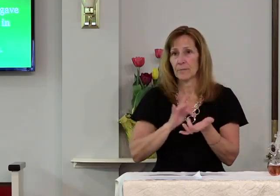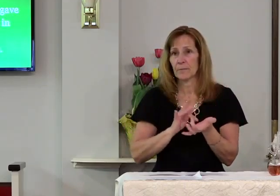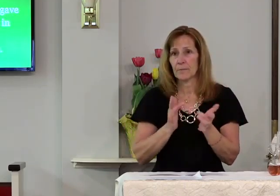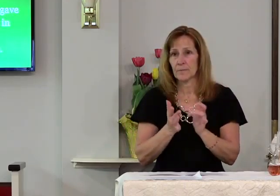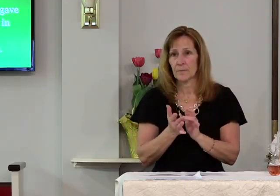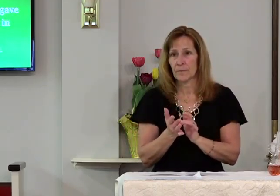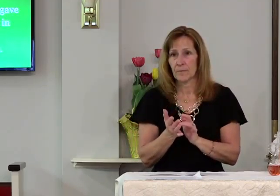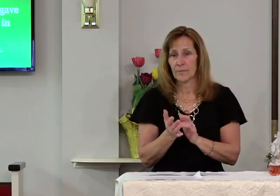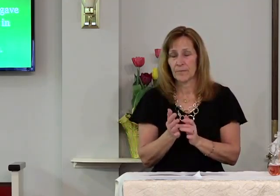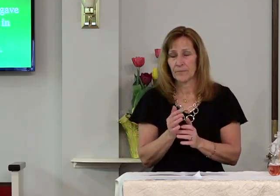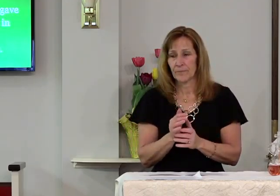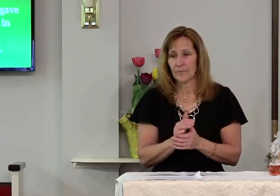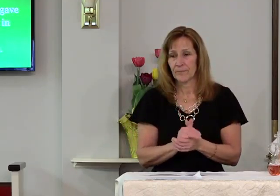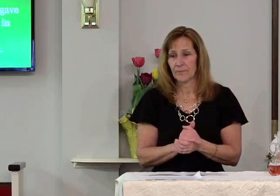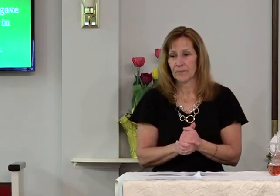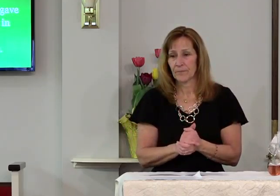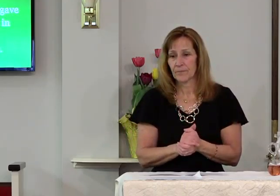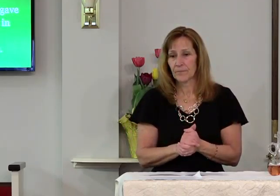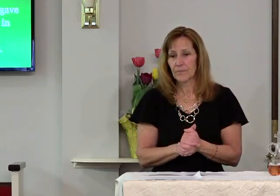me